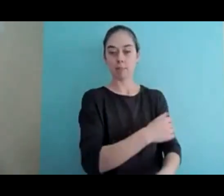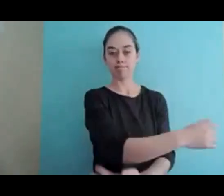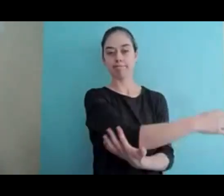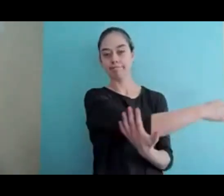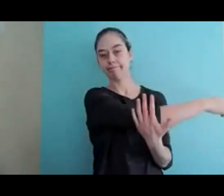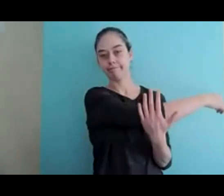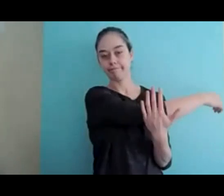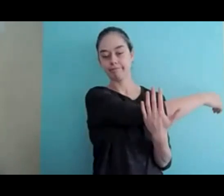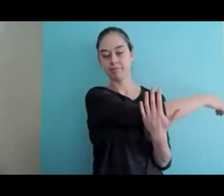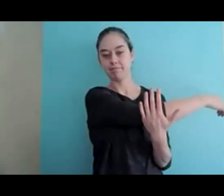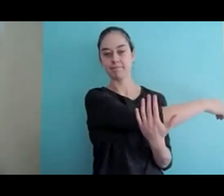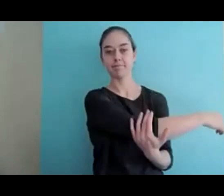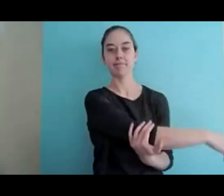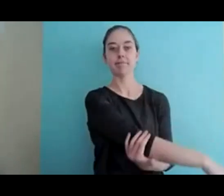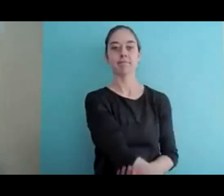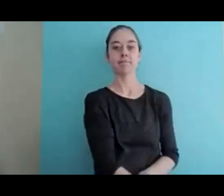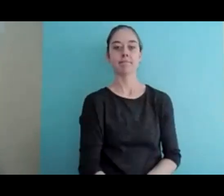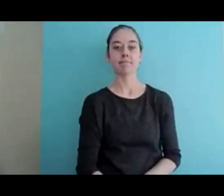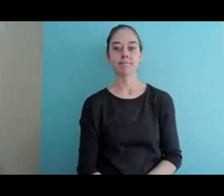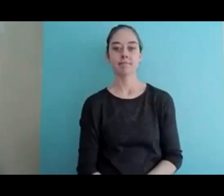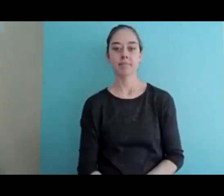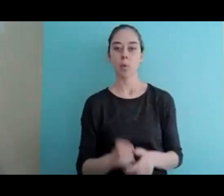the other side. Lock it in.